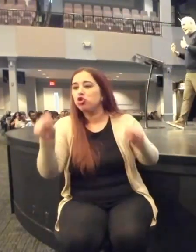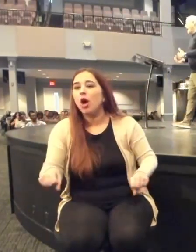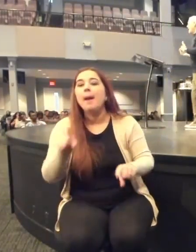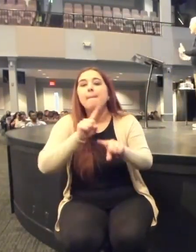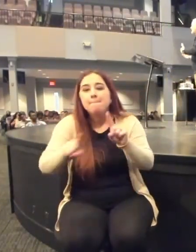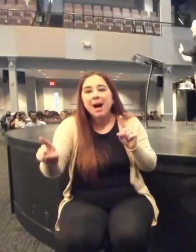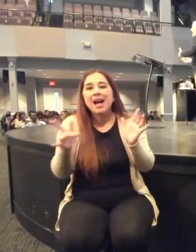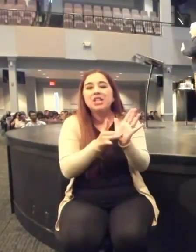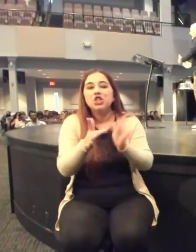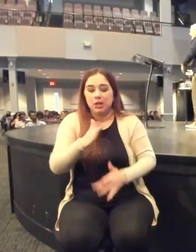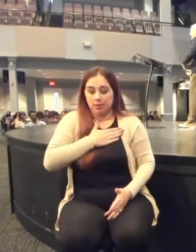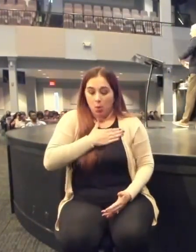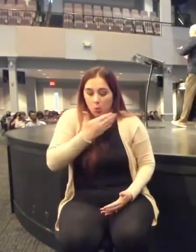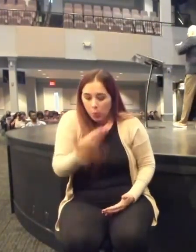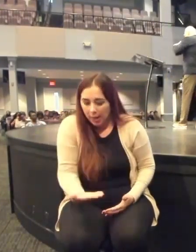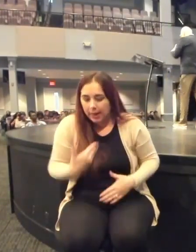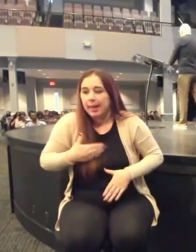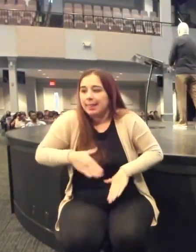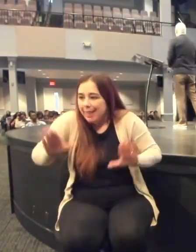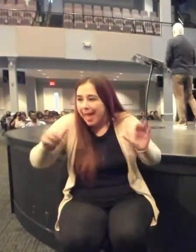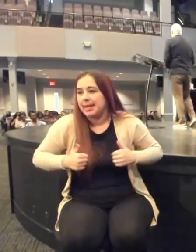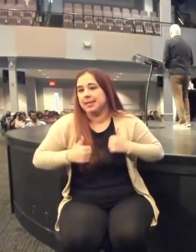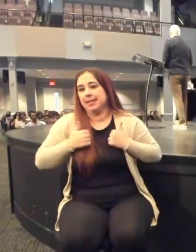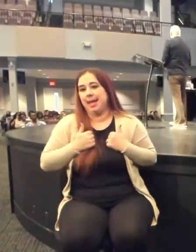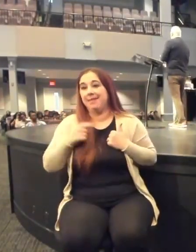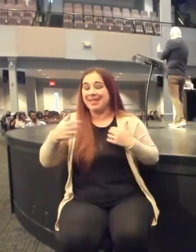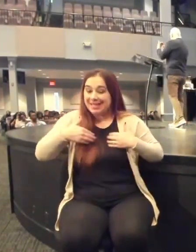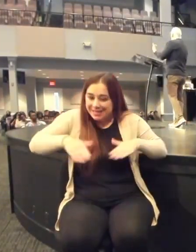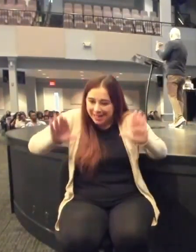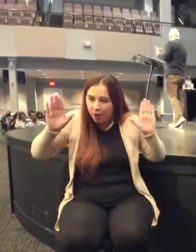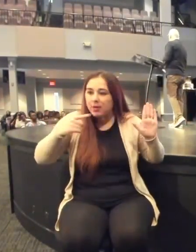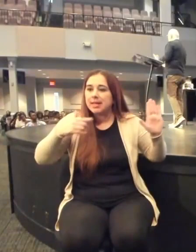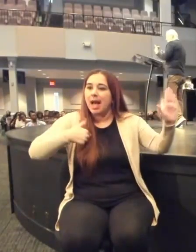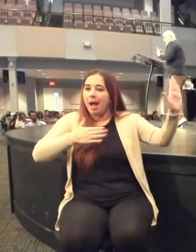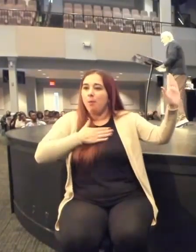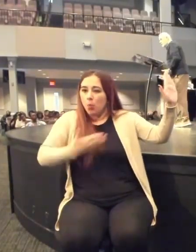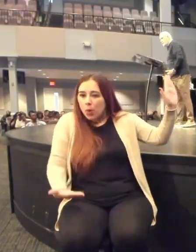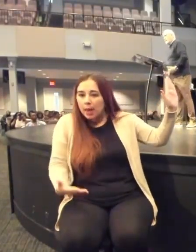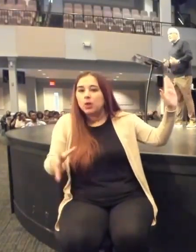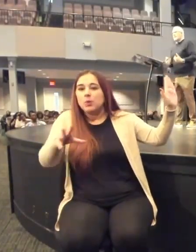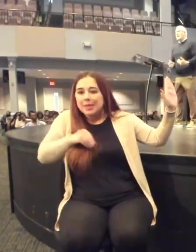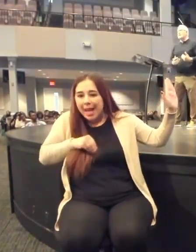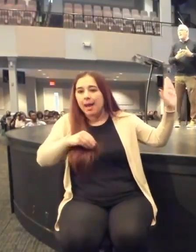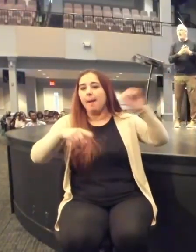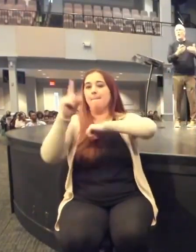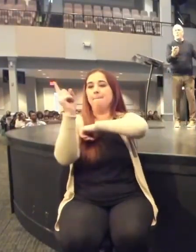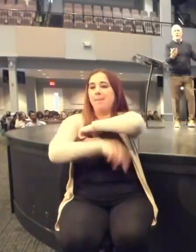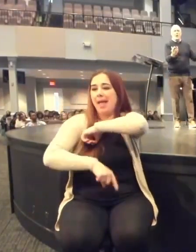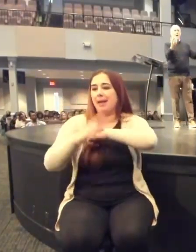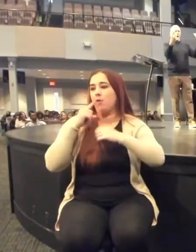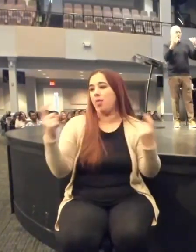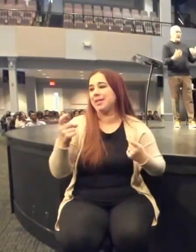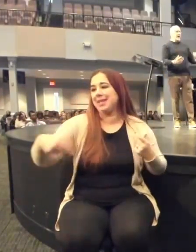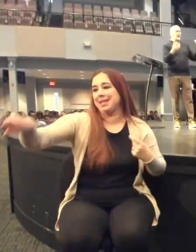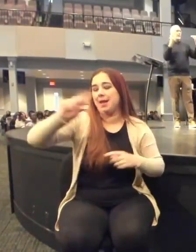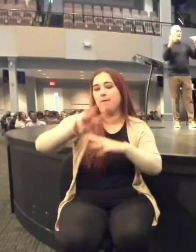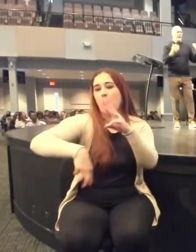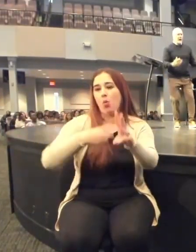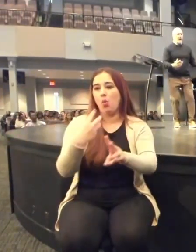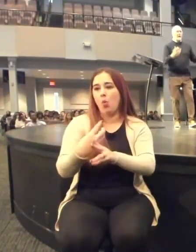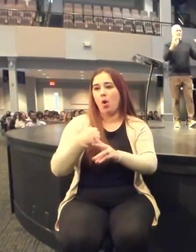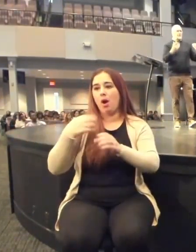Jesus laid his life down sacrificially to say, I will take the penalty for the sins of the whole world